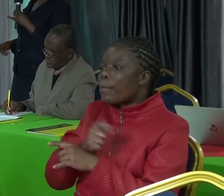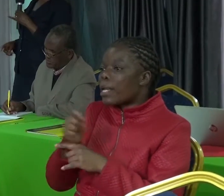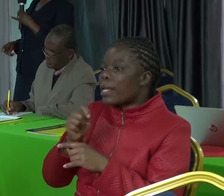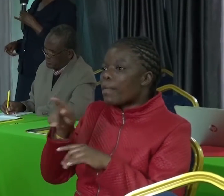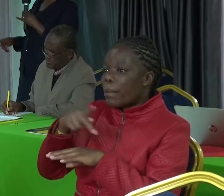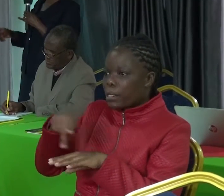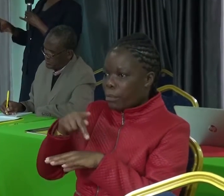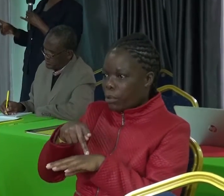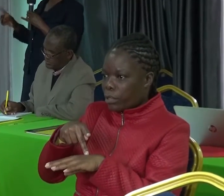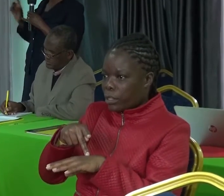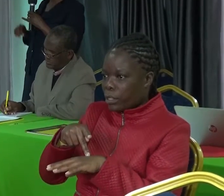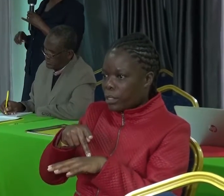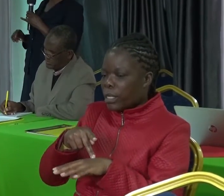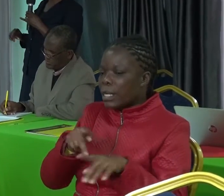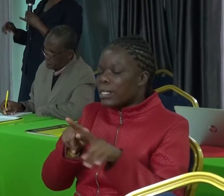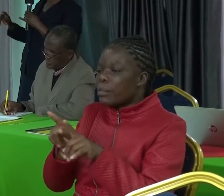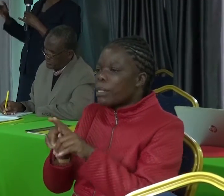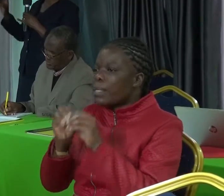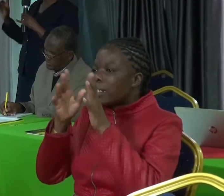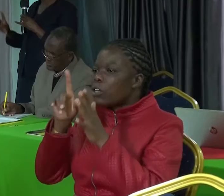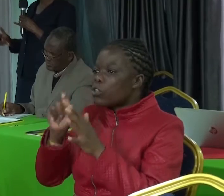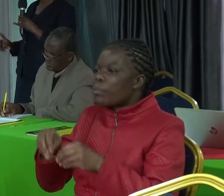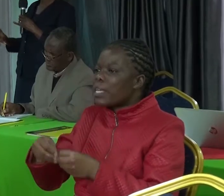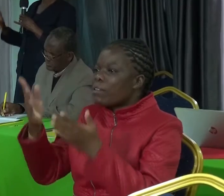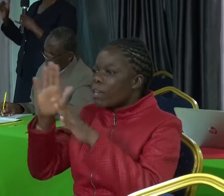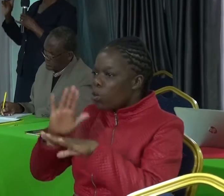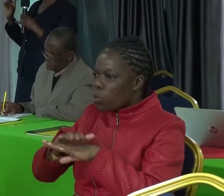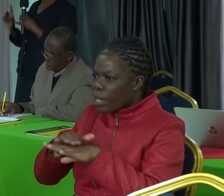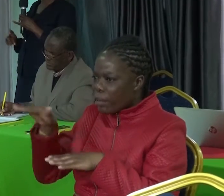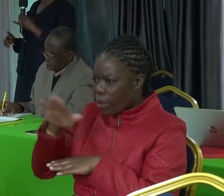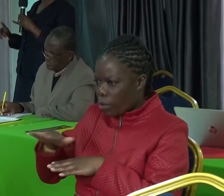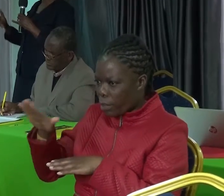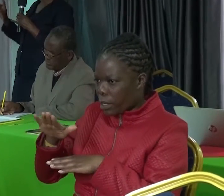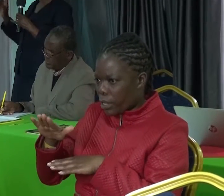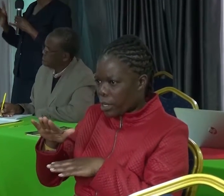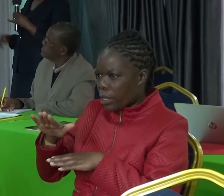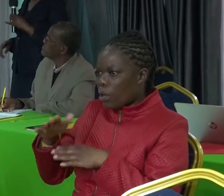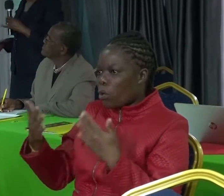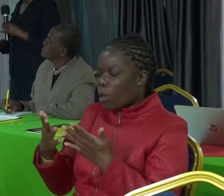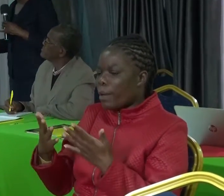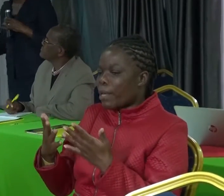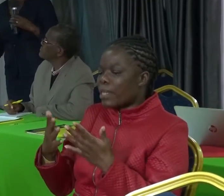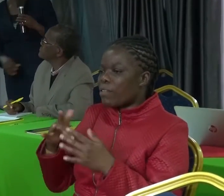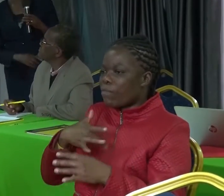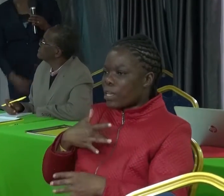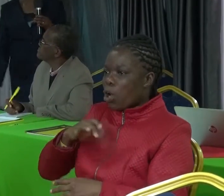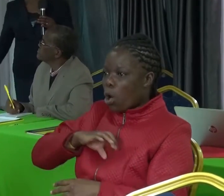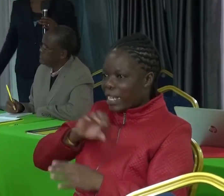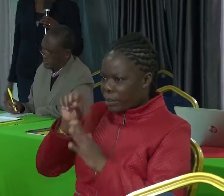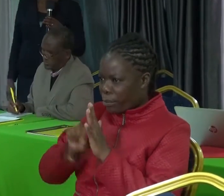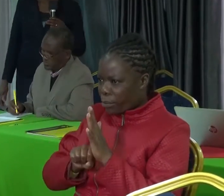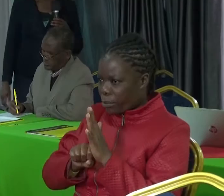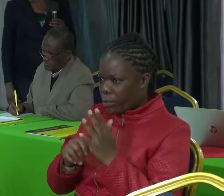teachers provided with conducive environment where they feel ownership for the professional development process they participate